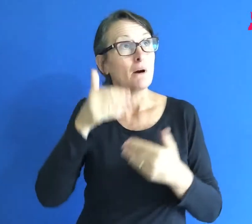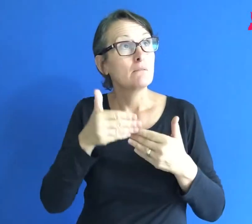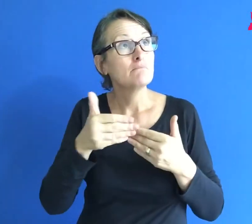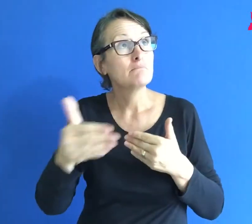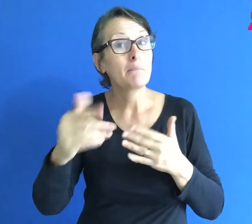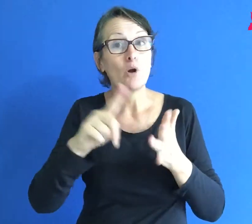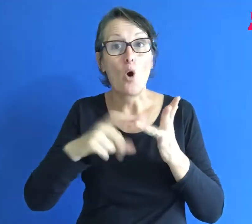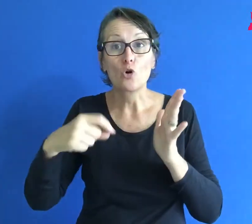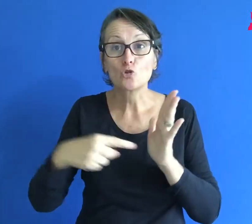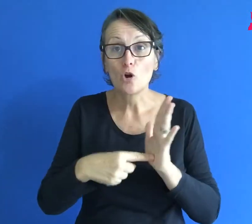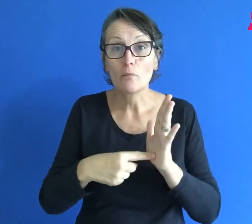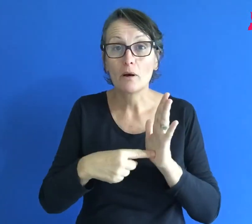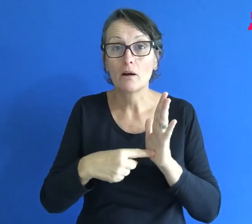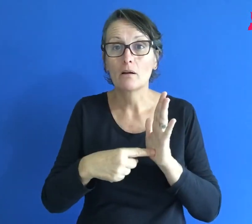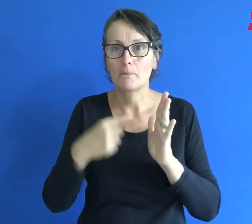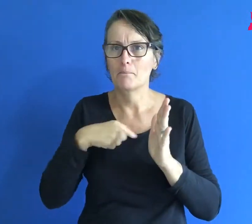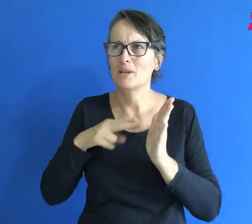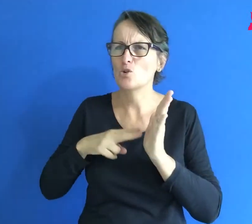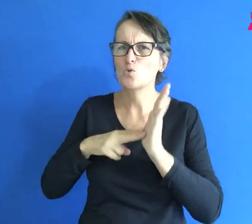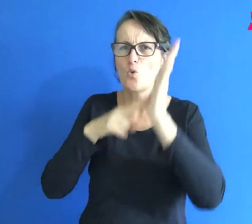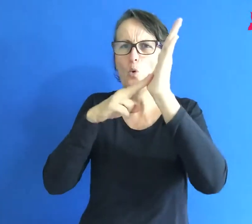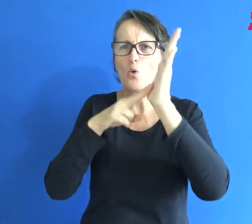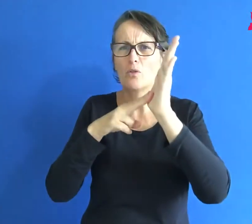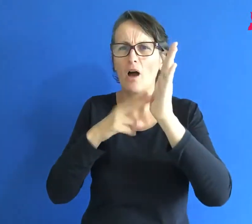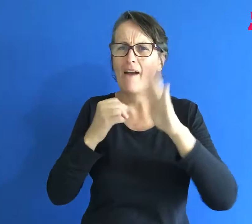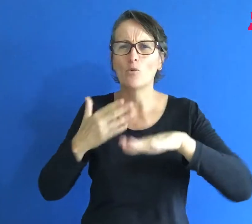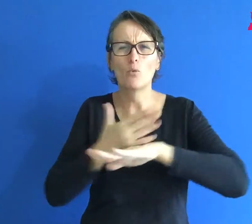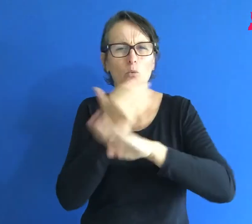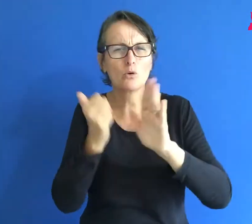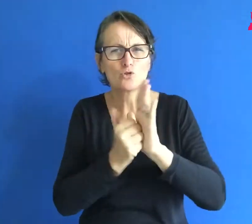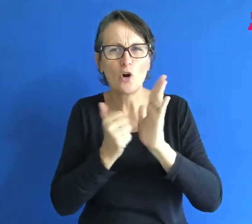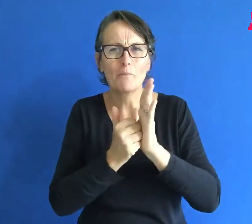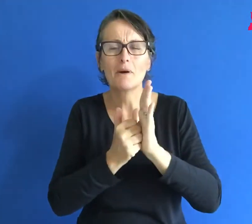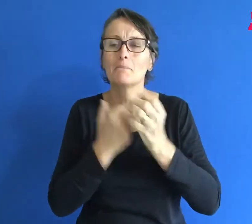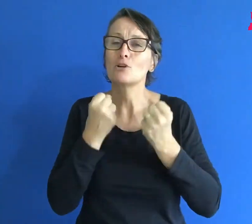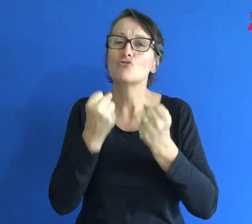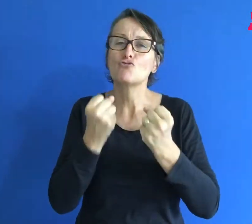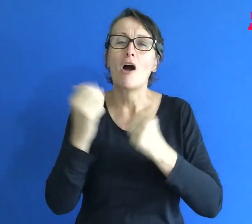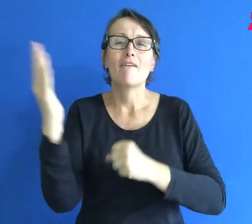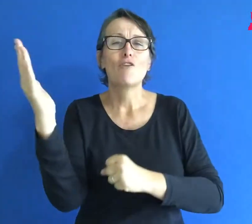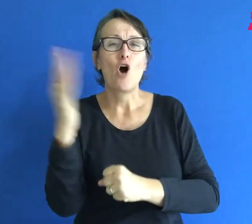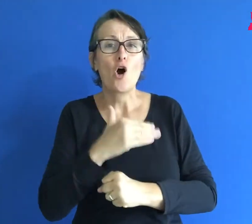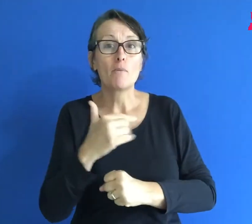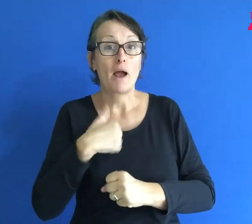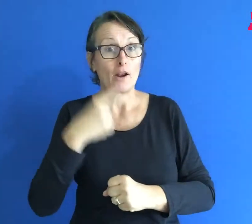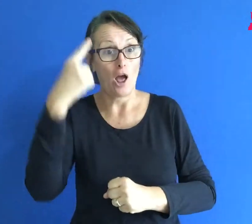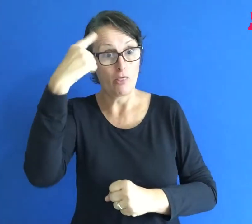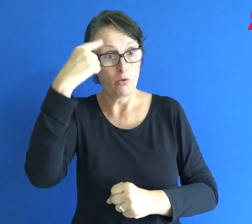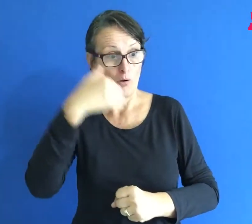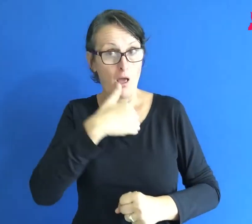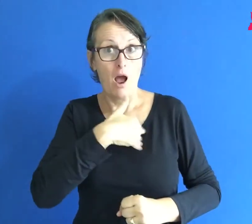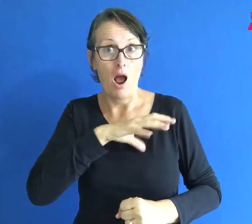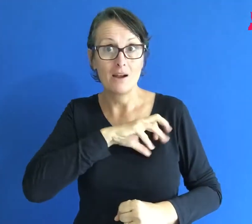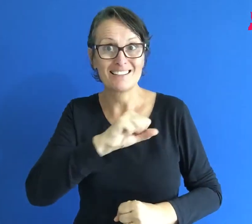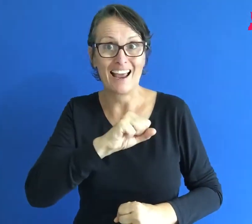had a 2-day workshop with general managers, and I was driving home from the end of the day. Thought I was having a heart attack. I pulled over by the side of the